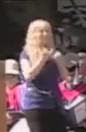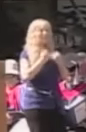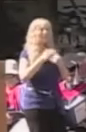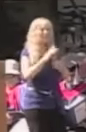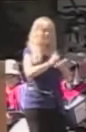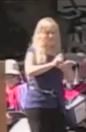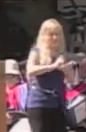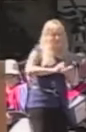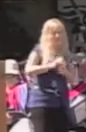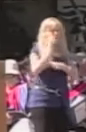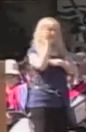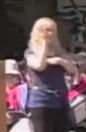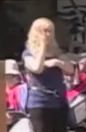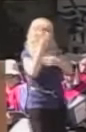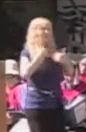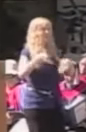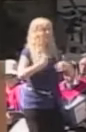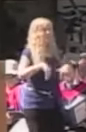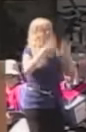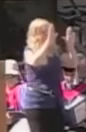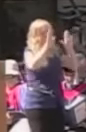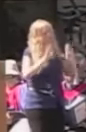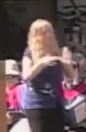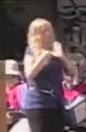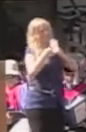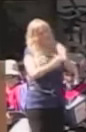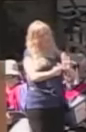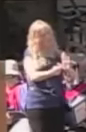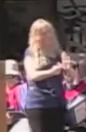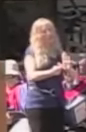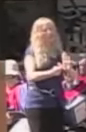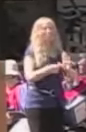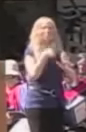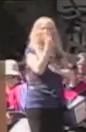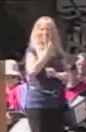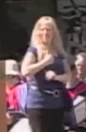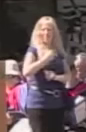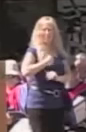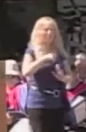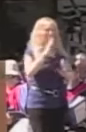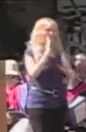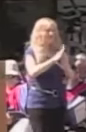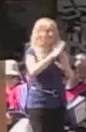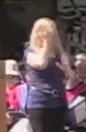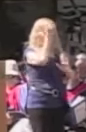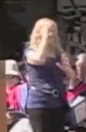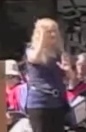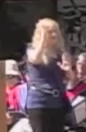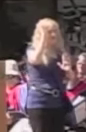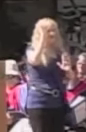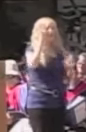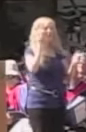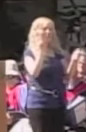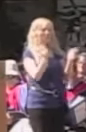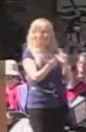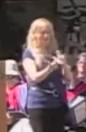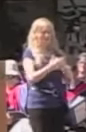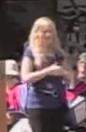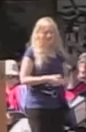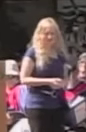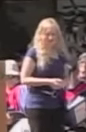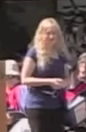a well-deserved reputation as one of Canada's foremost social thinkers and reformers.